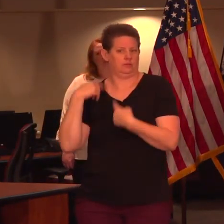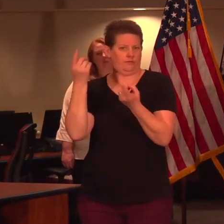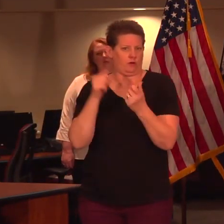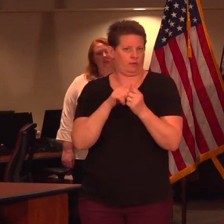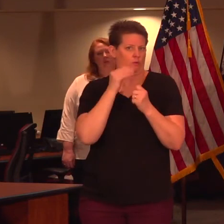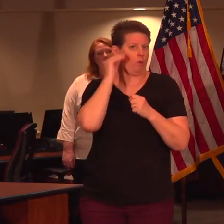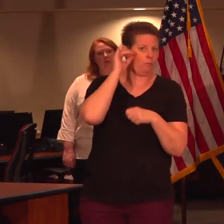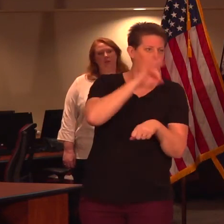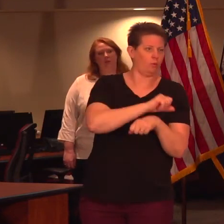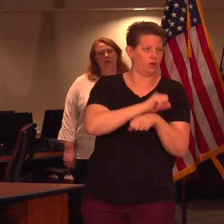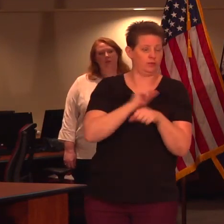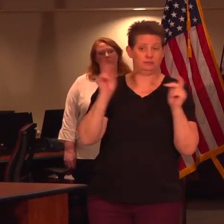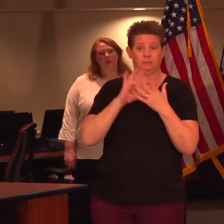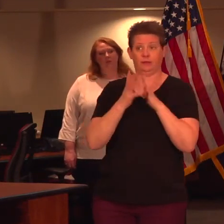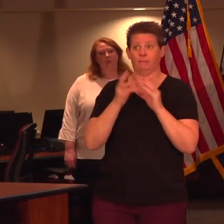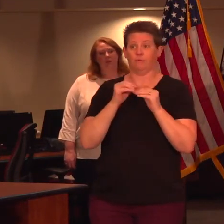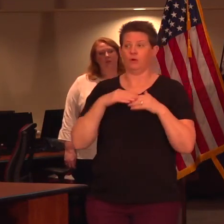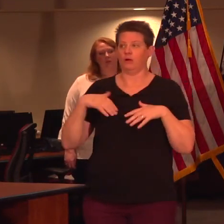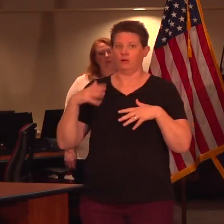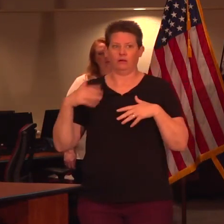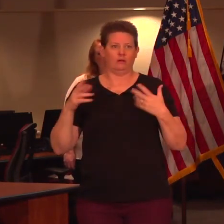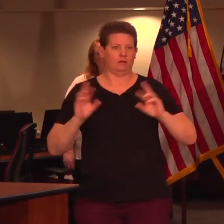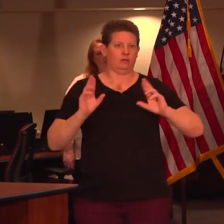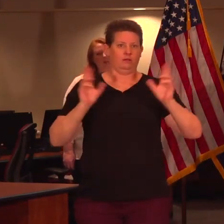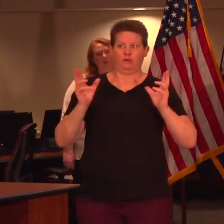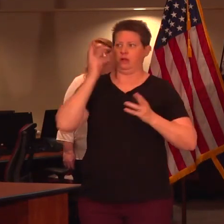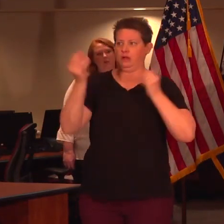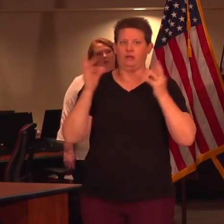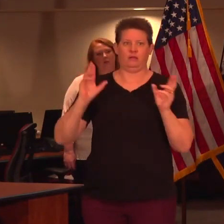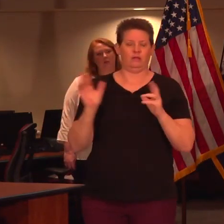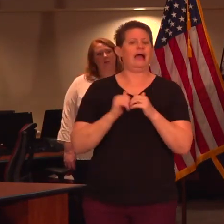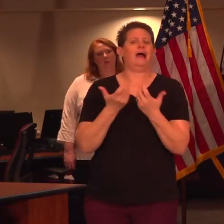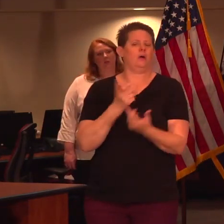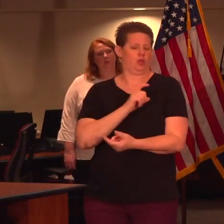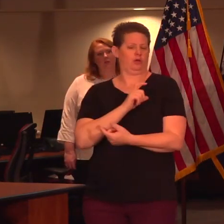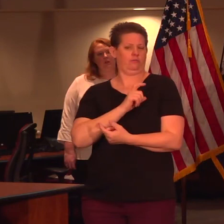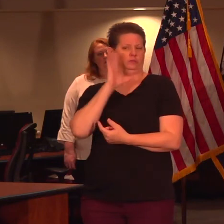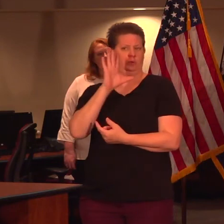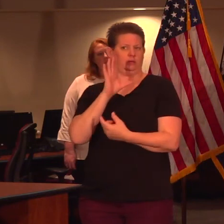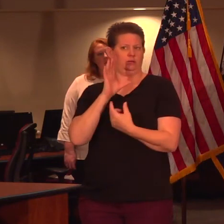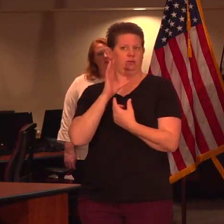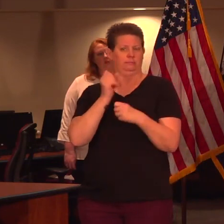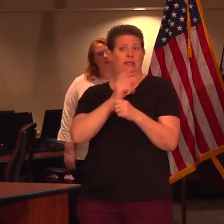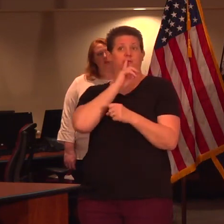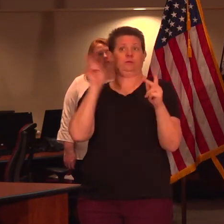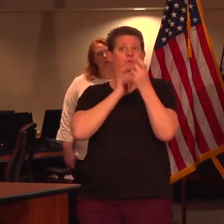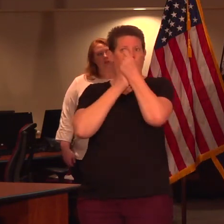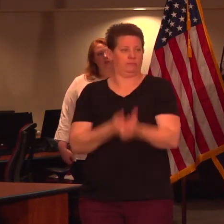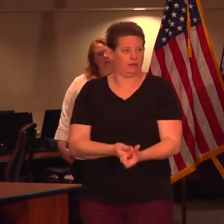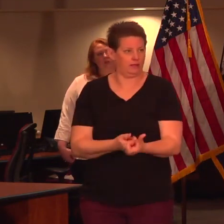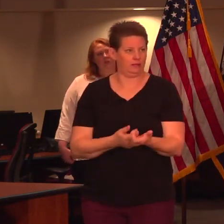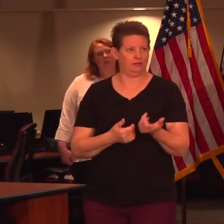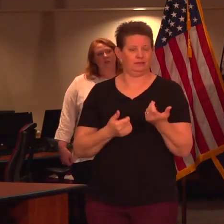as people get more stir crazy, how are law enforcement officials going to make sure that people are still complying? You know, if you're going out,